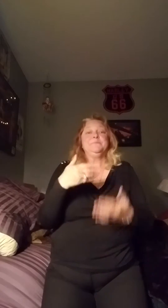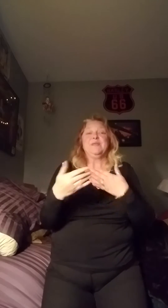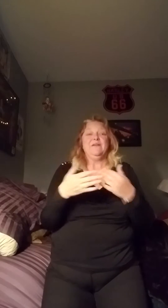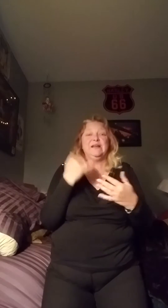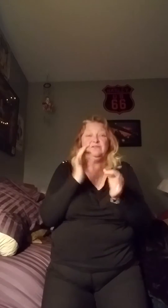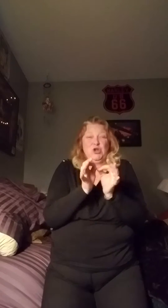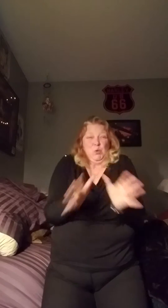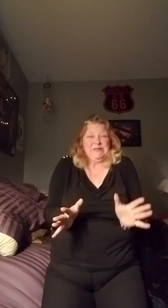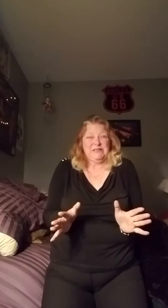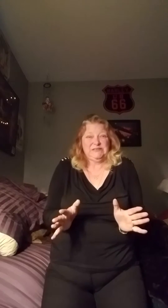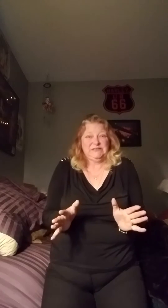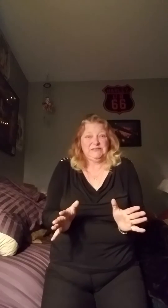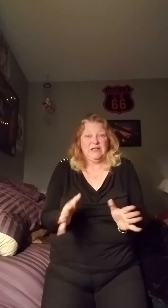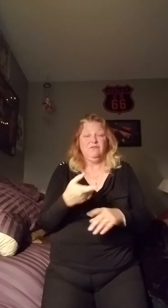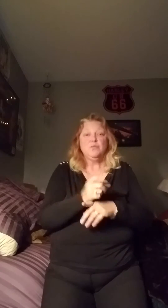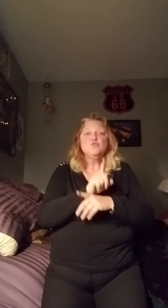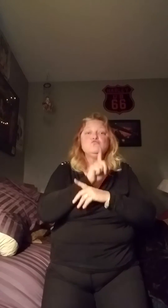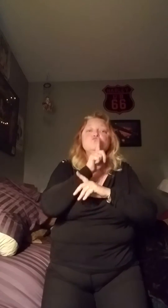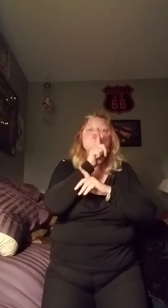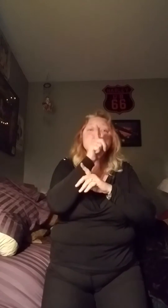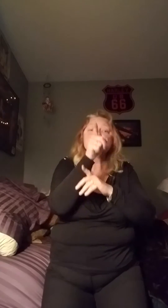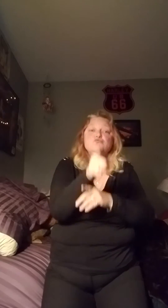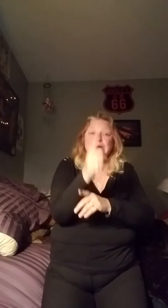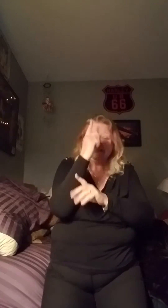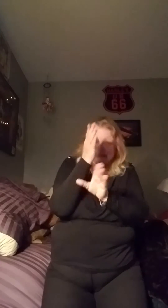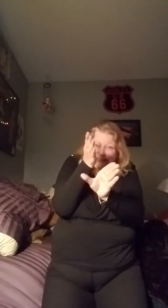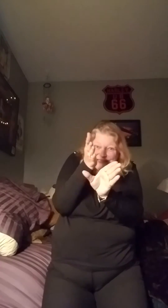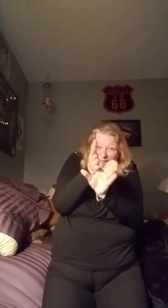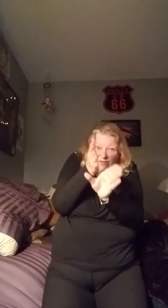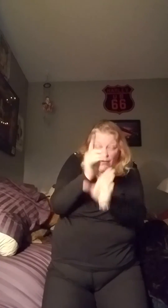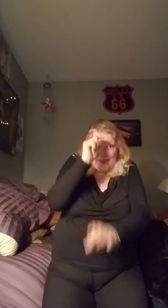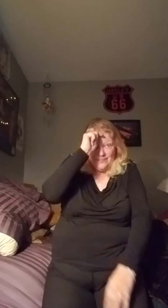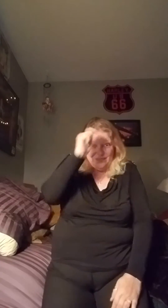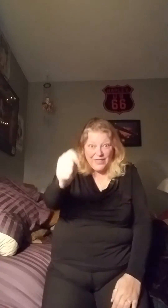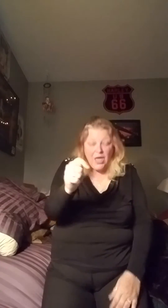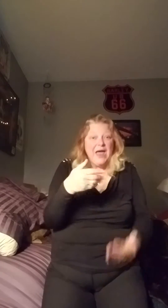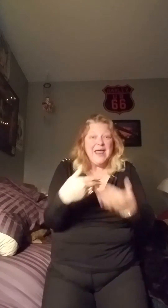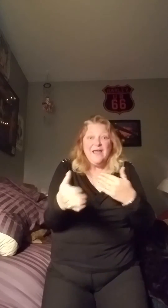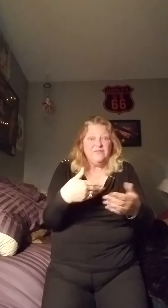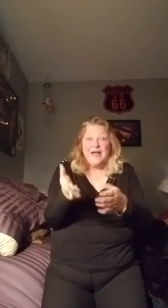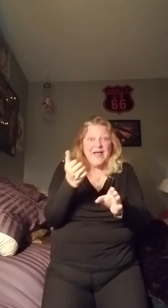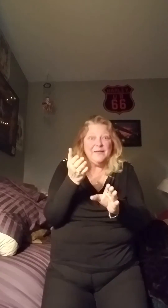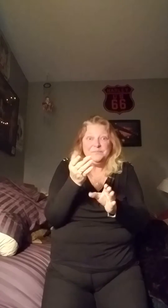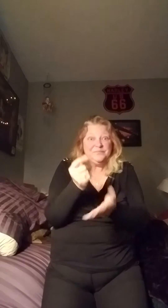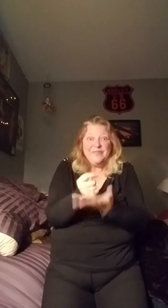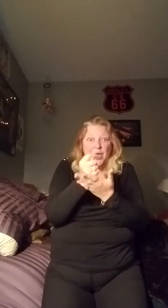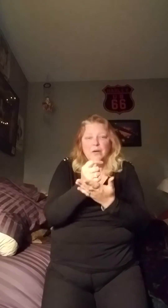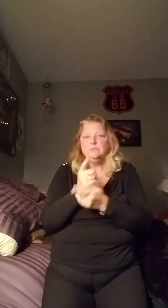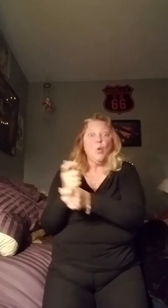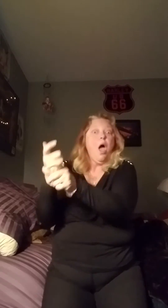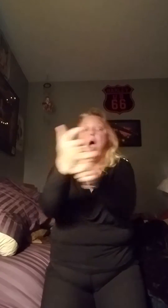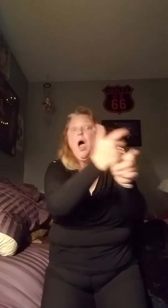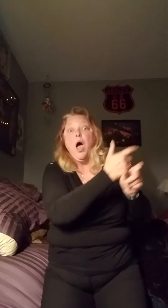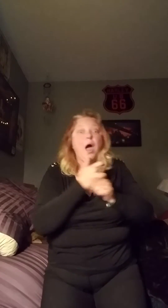useless from from a psychological theory point of view, even if the therapist runs around and dances, I